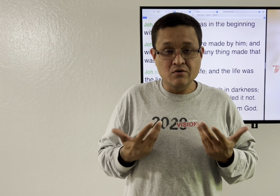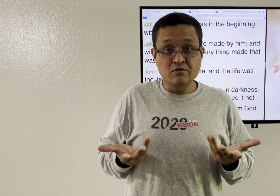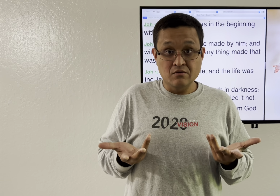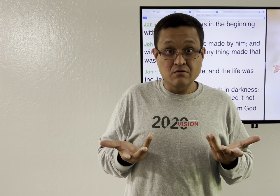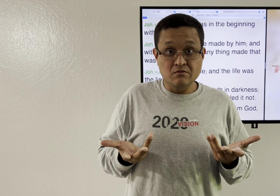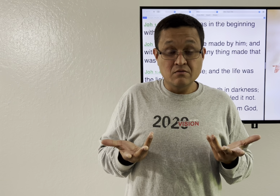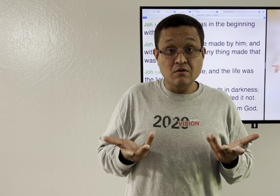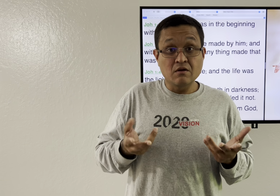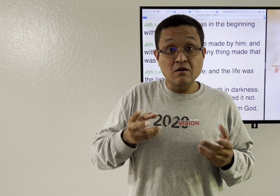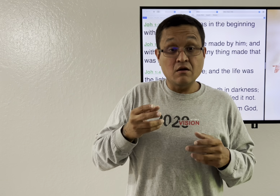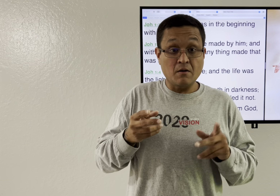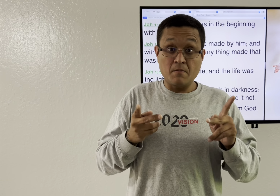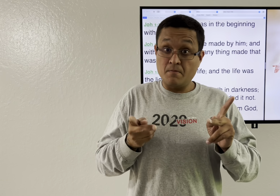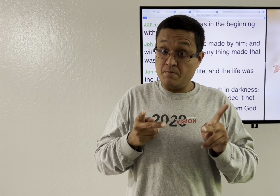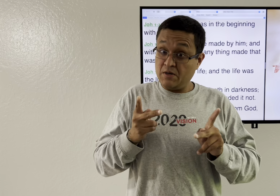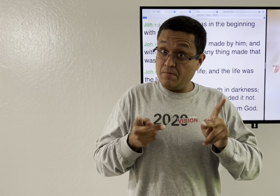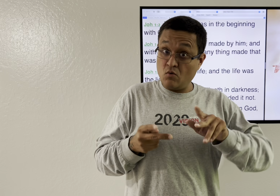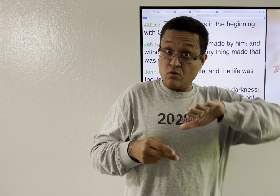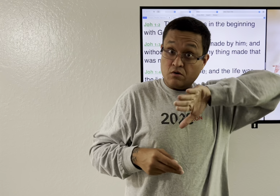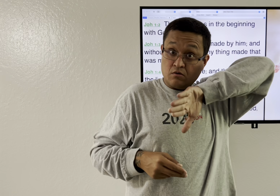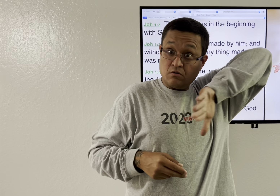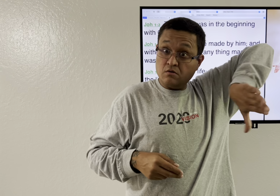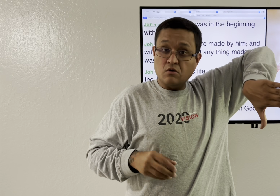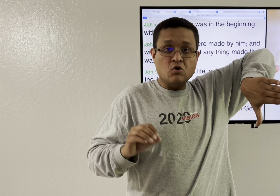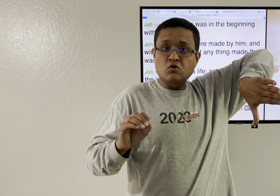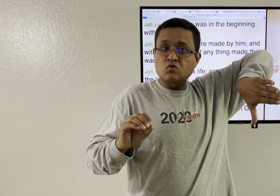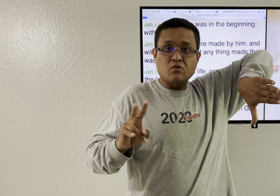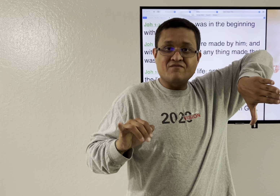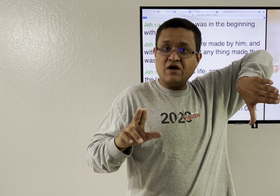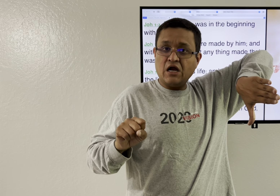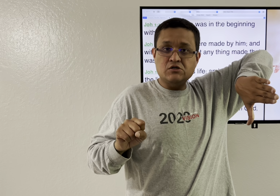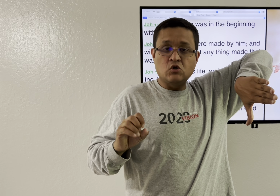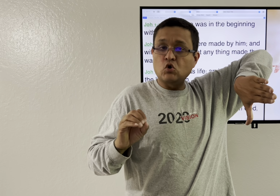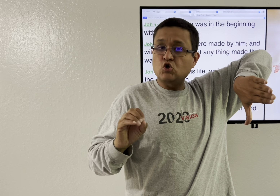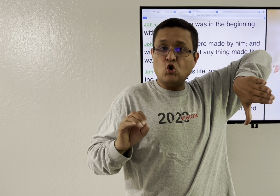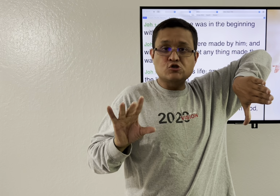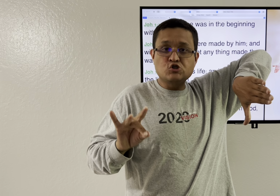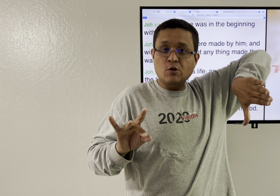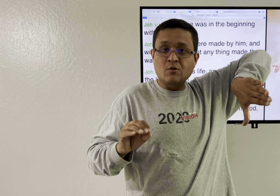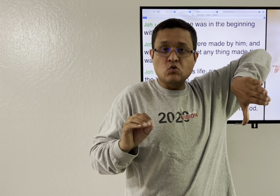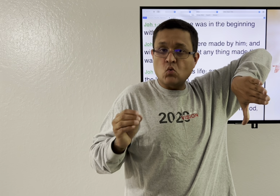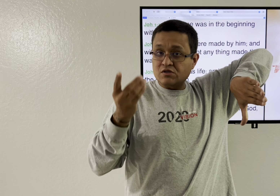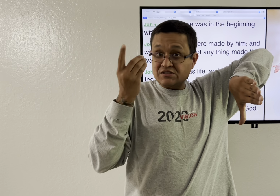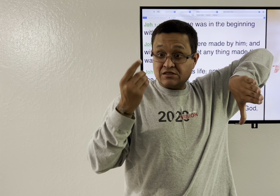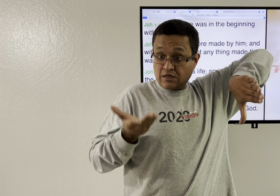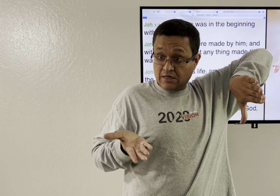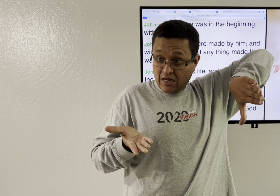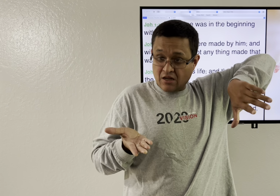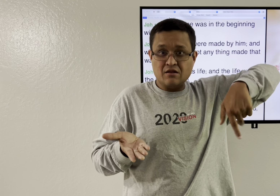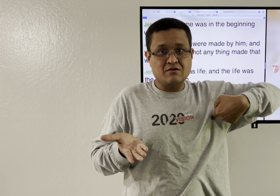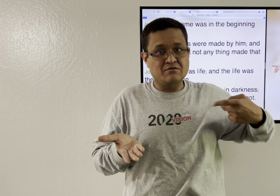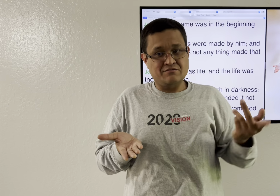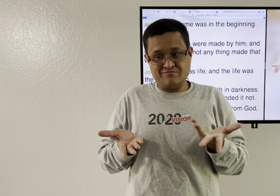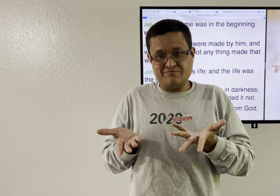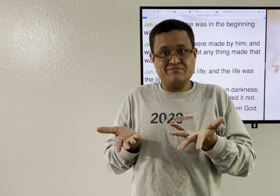And I wish we could stop all these different diseases and viruses that happen, but we can't do that because we're people. We live here.